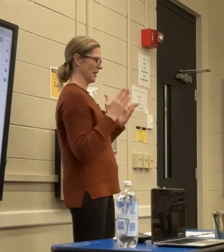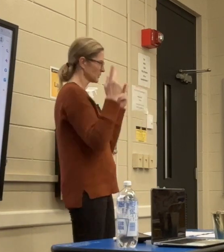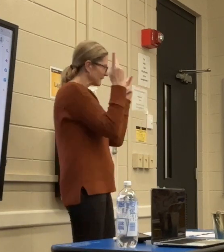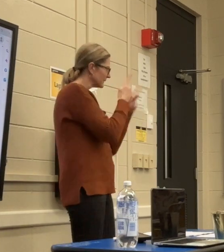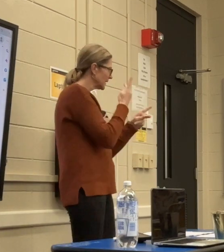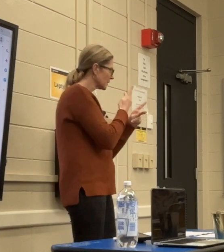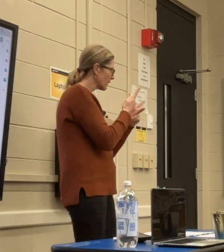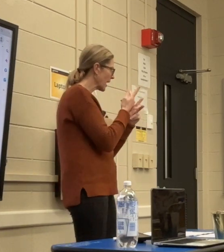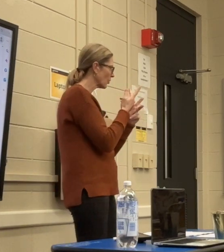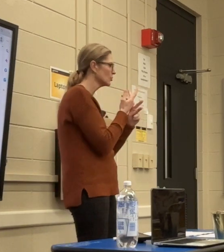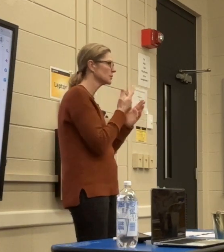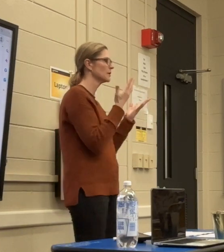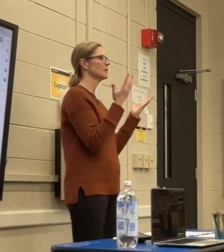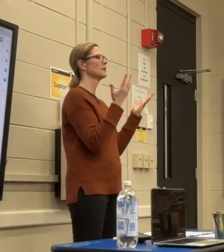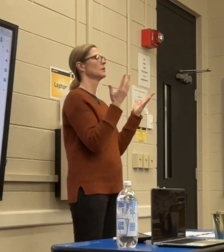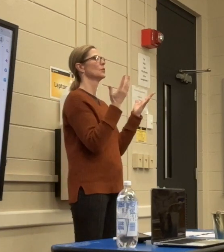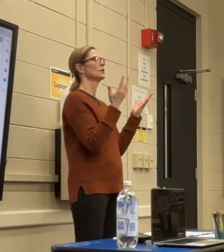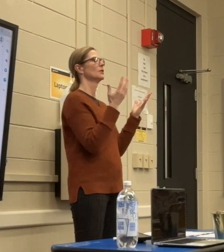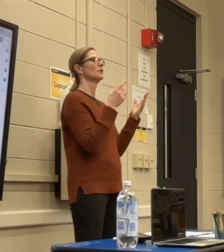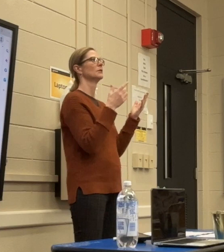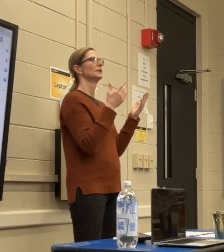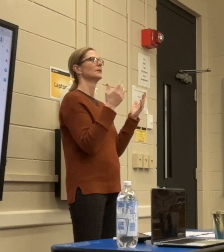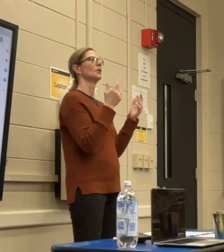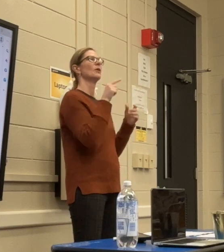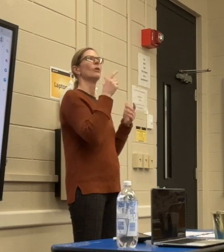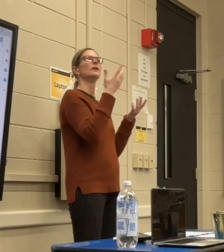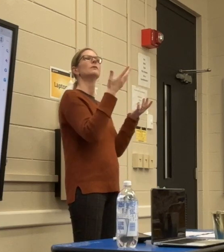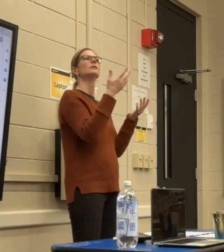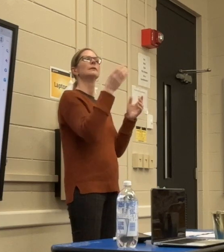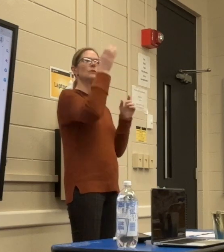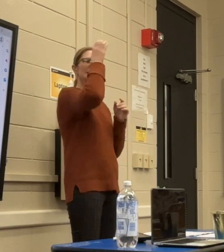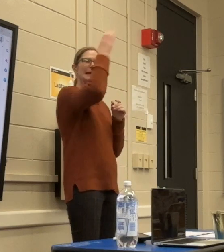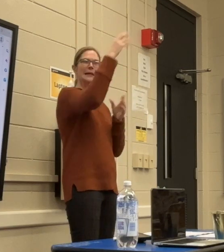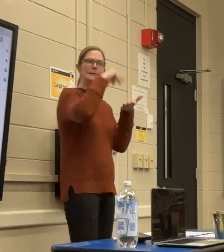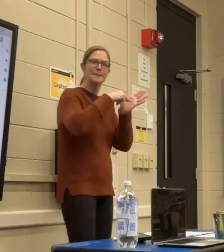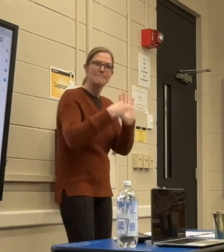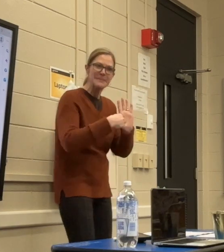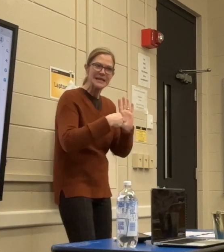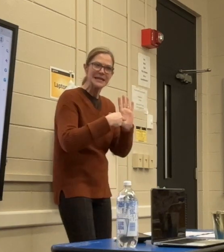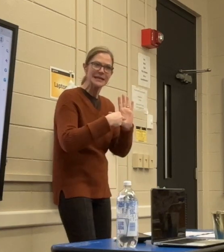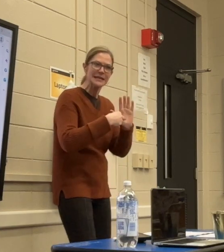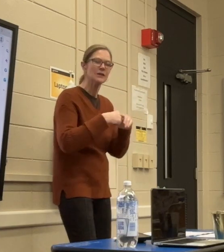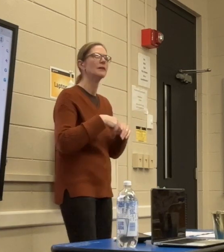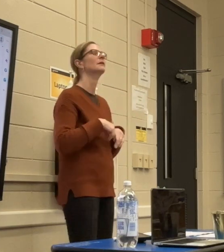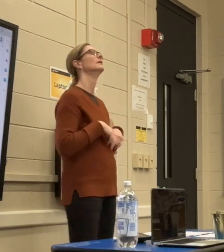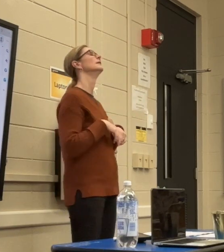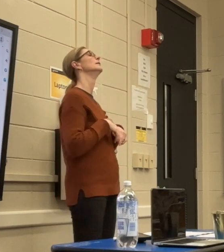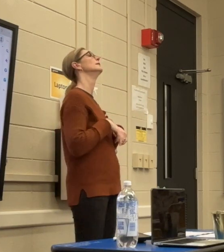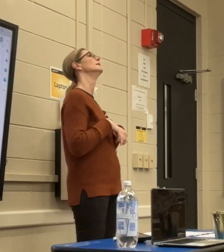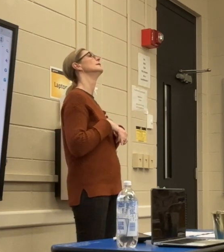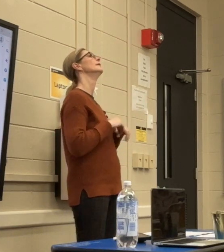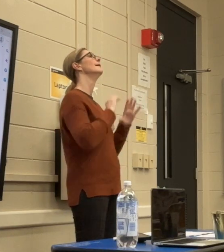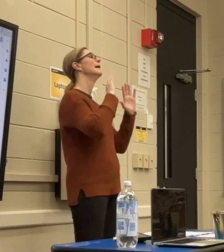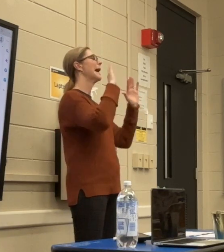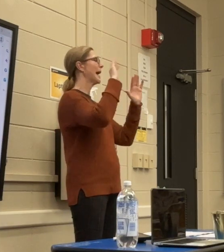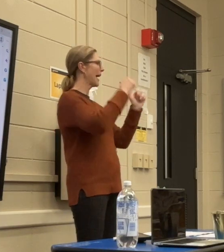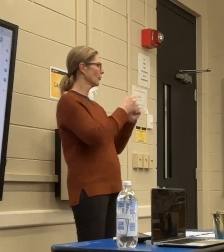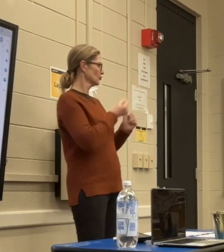in somebody else to help he's going to bring in somebody else to help the actors analyze, understand the meanings of the